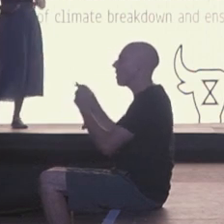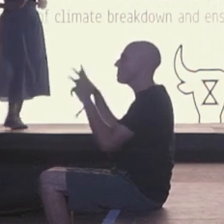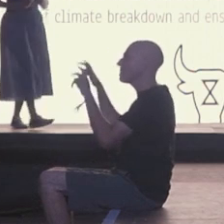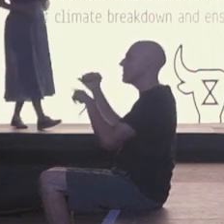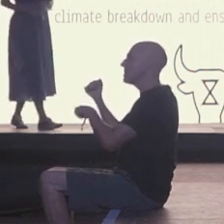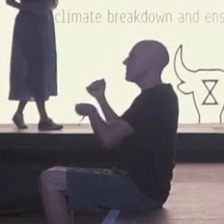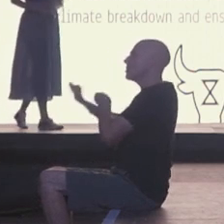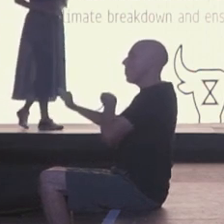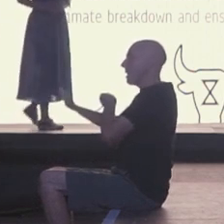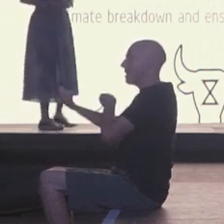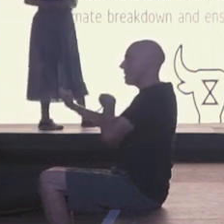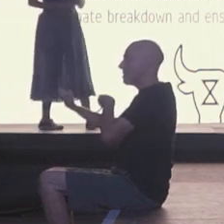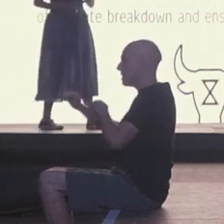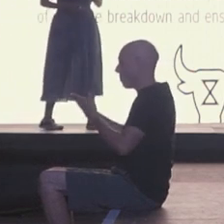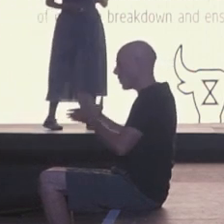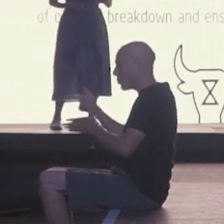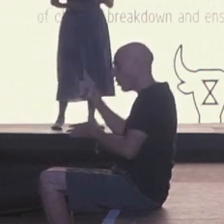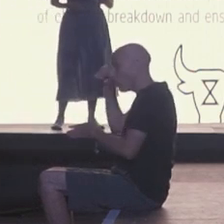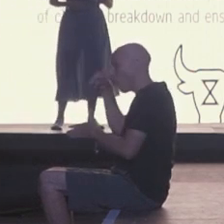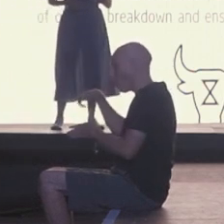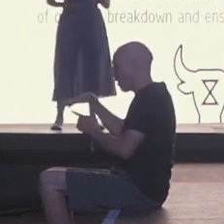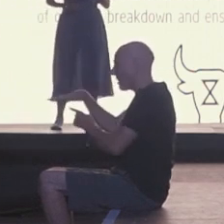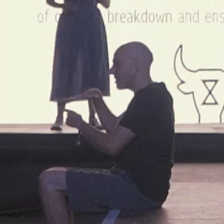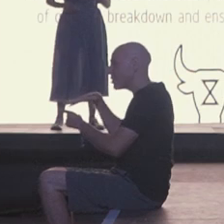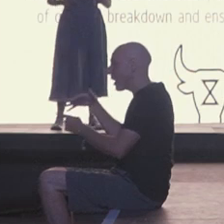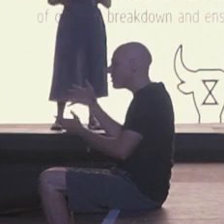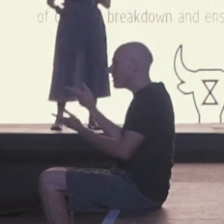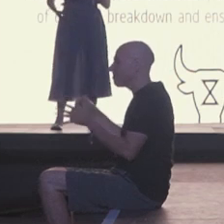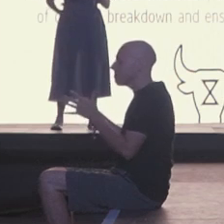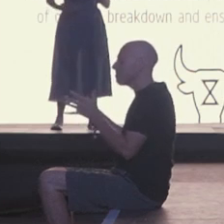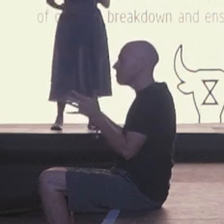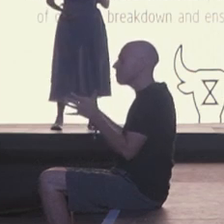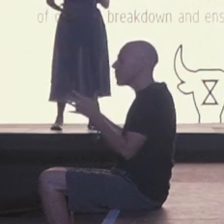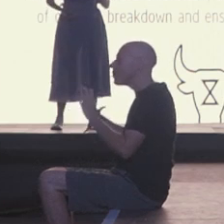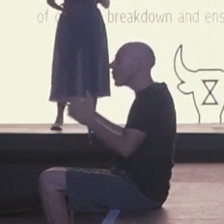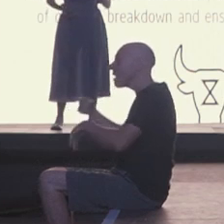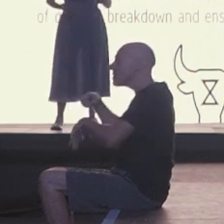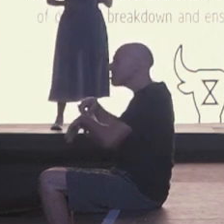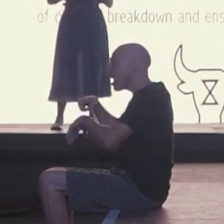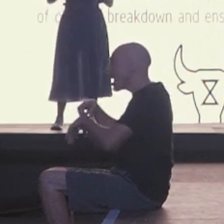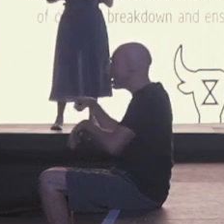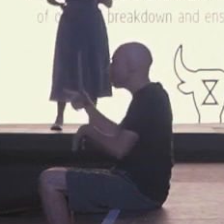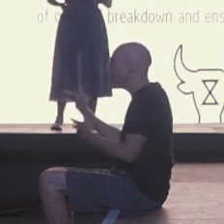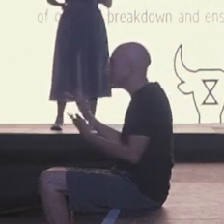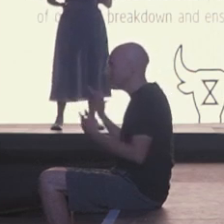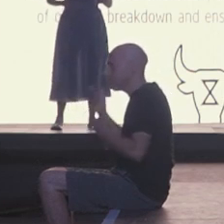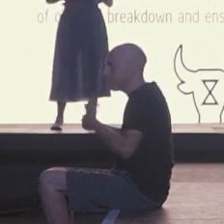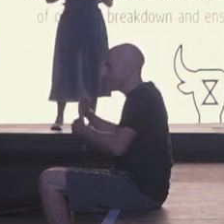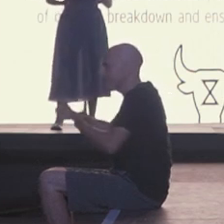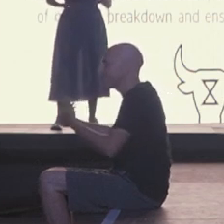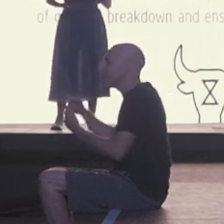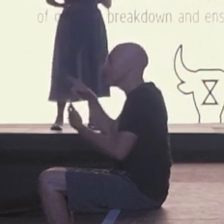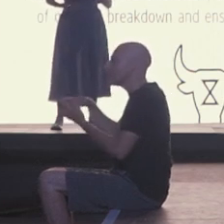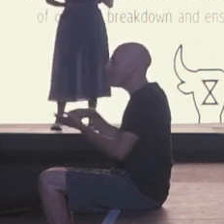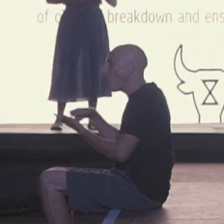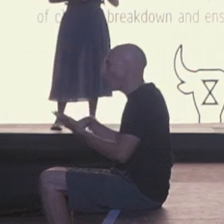critical our situation is. We know that we do not have the luxury of having time on our side. This is an emergency, and we need